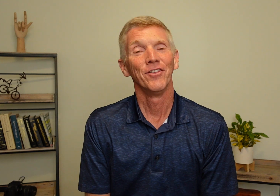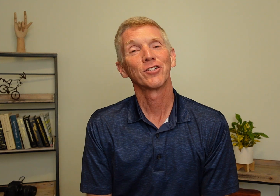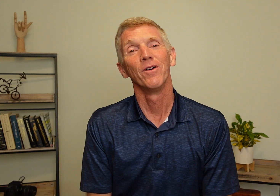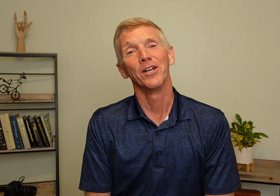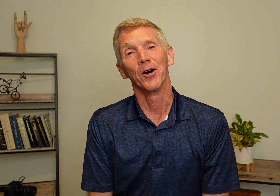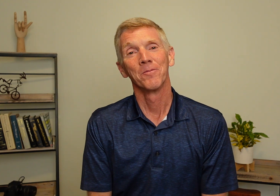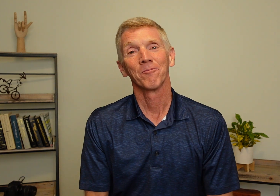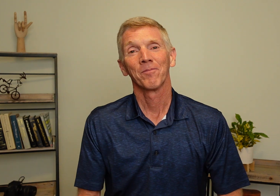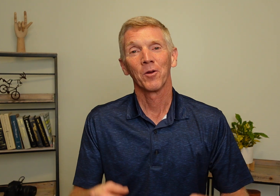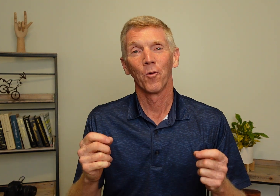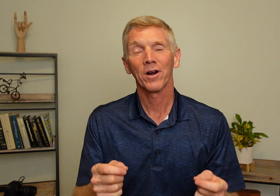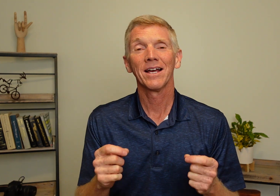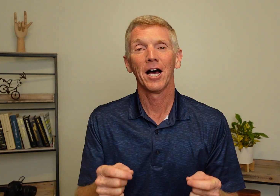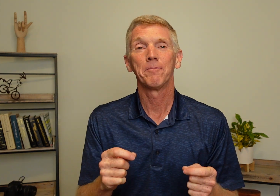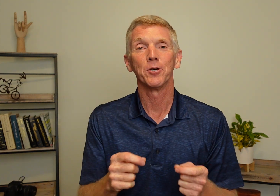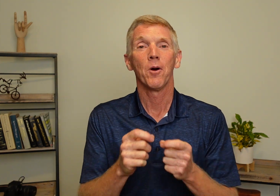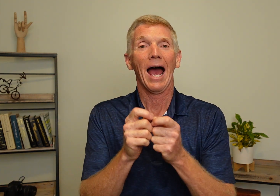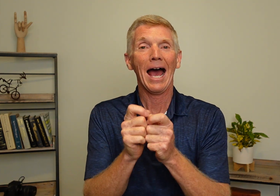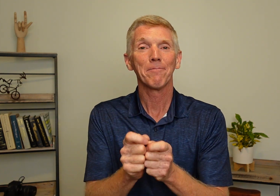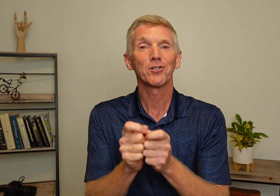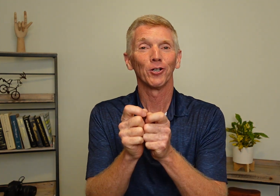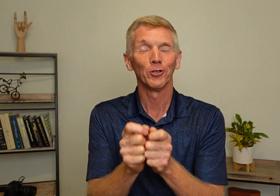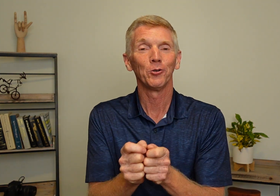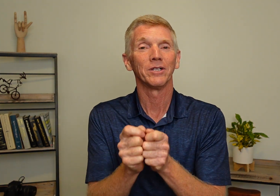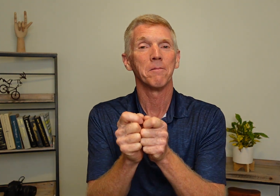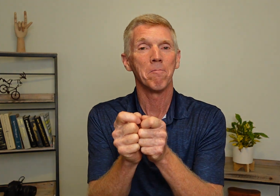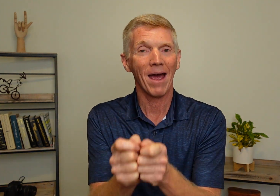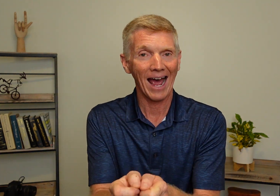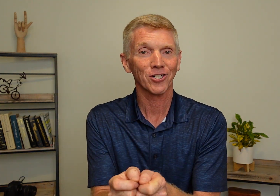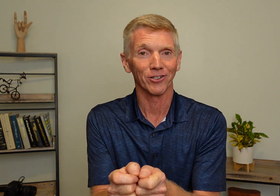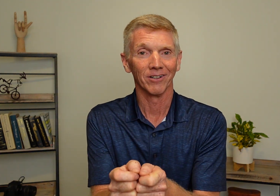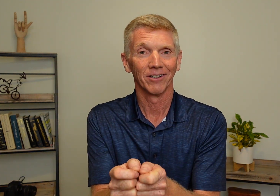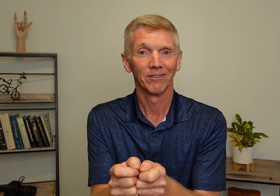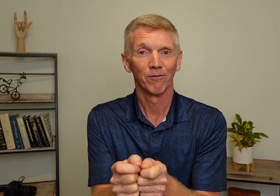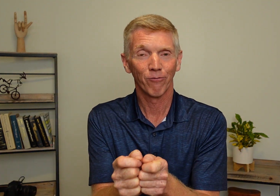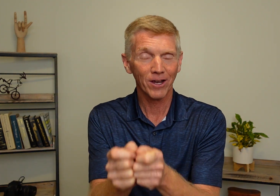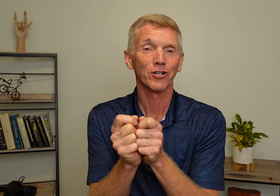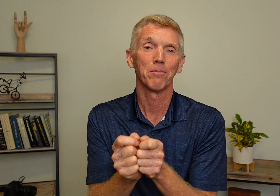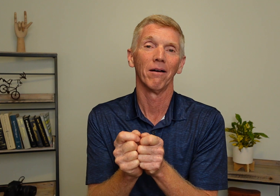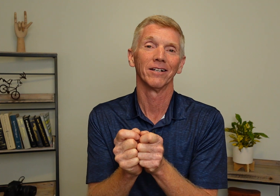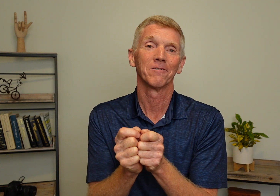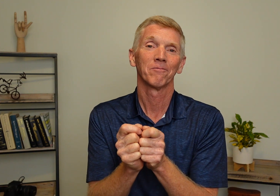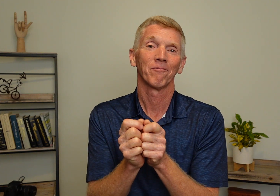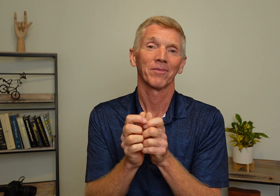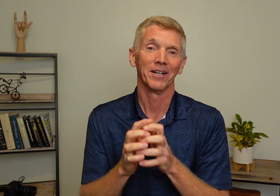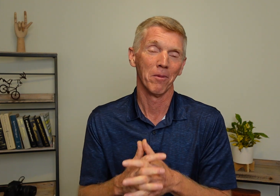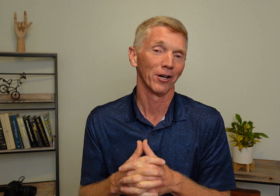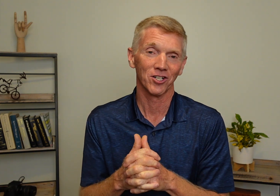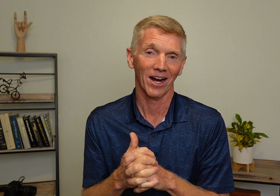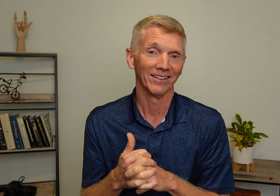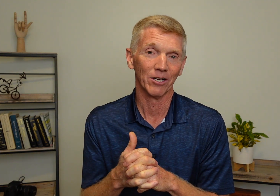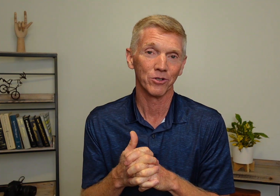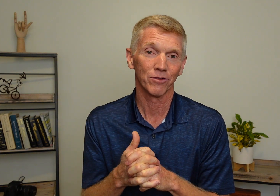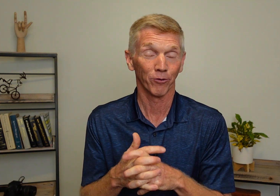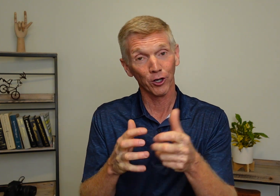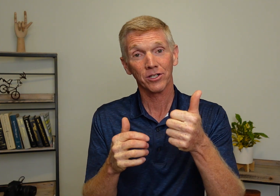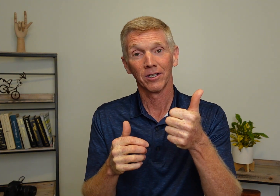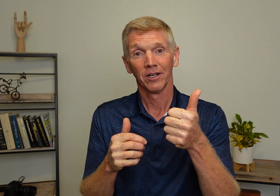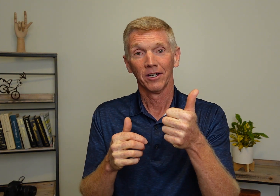In this video, we're going to help you absolutely master fingerspelling in American Sign Language. First, we're